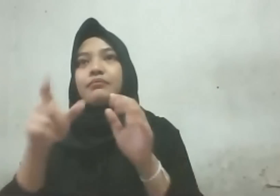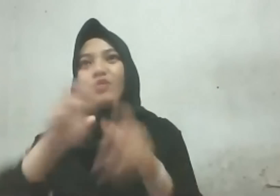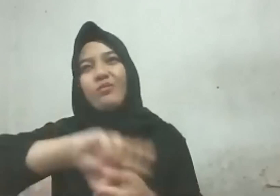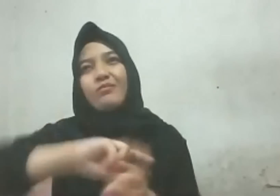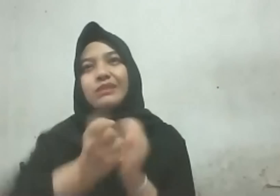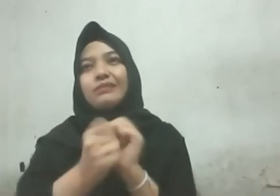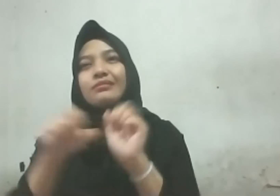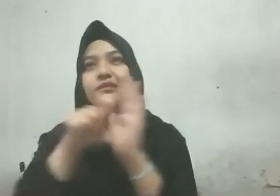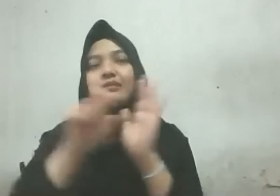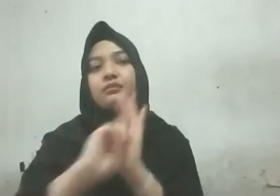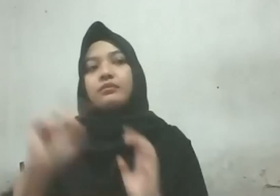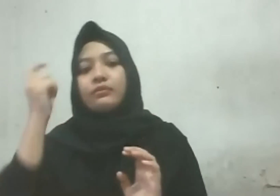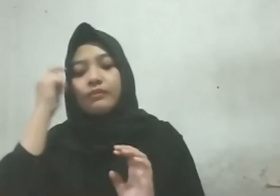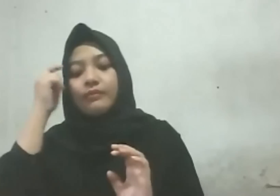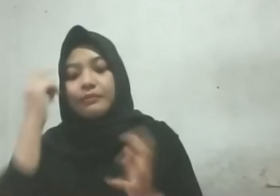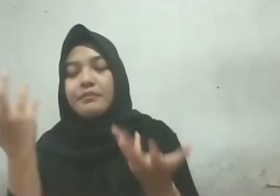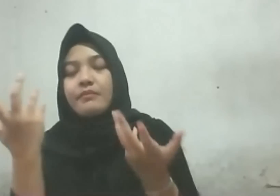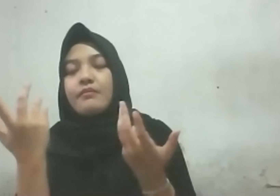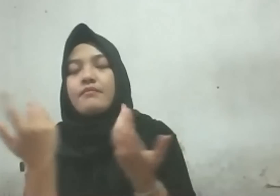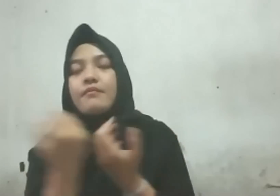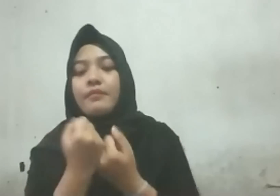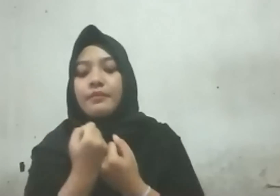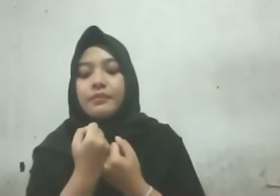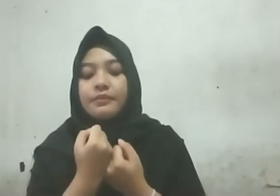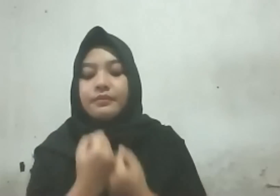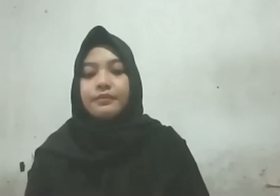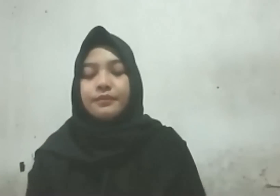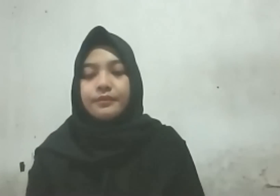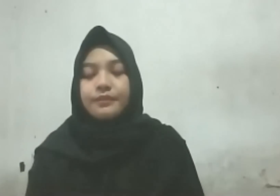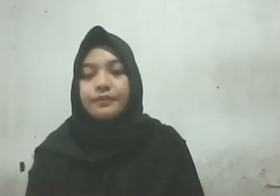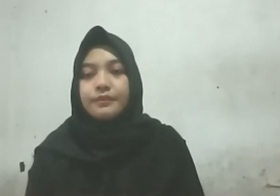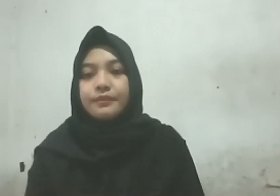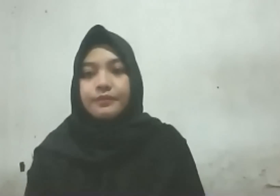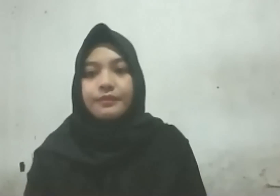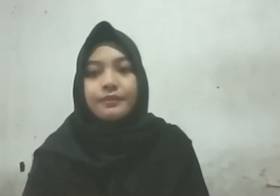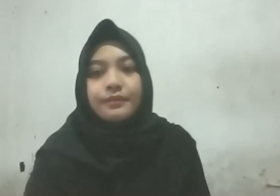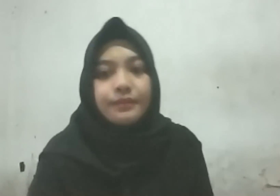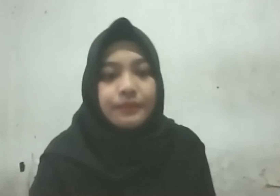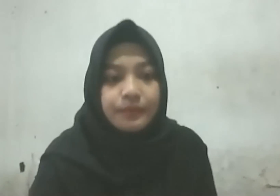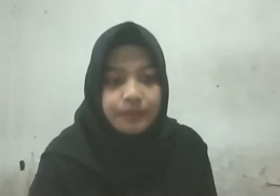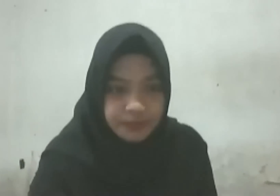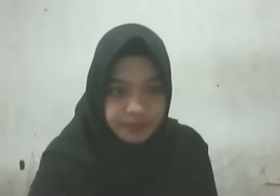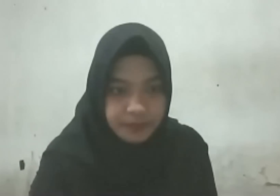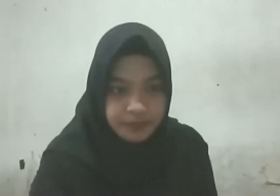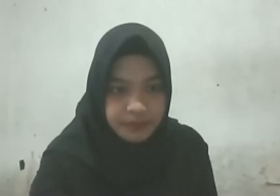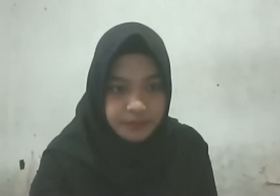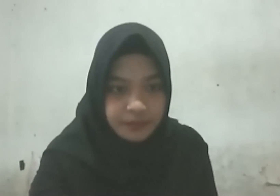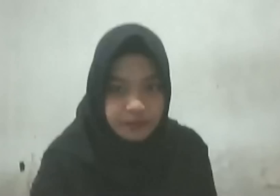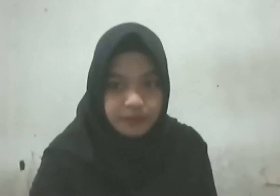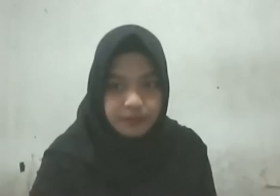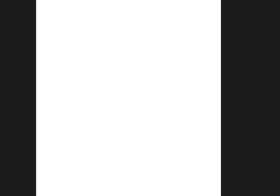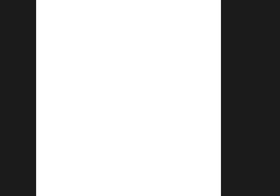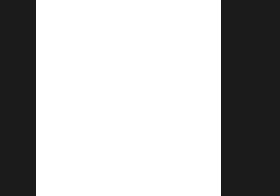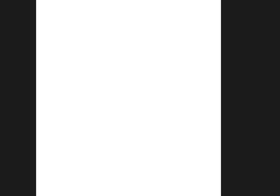to be involved in society and voicing themselves, not voicing the disabled people. That's my opinion, a